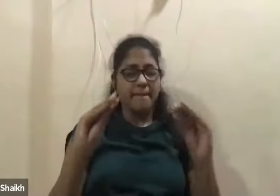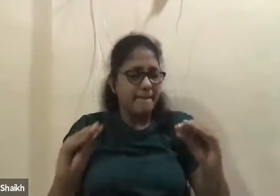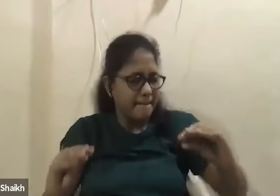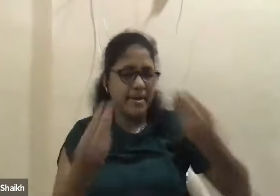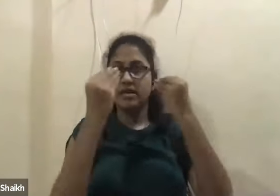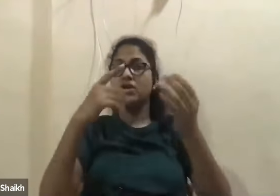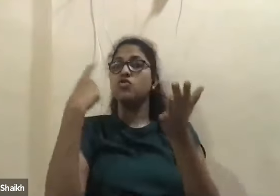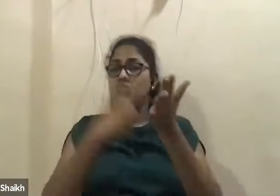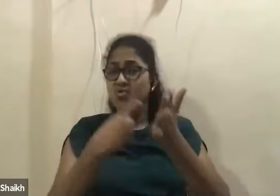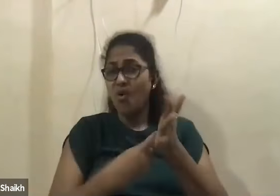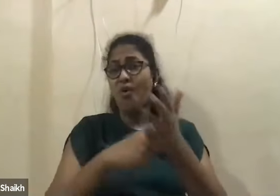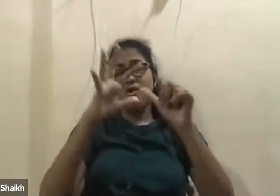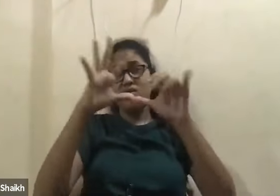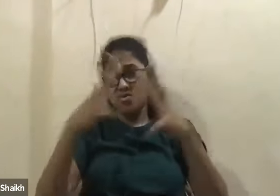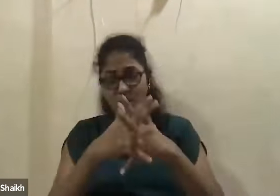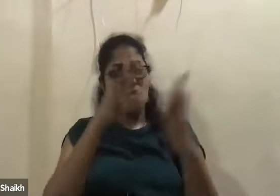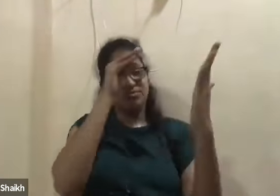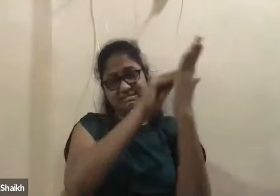clause for removal of trustees in the deed itself.